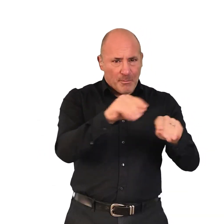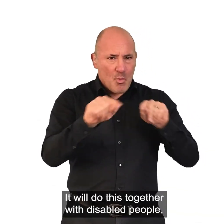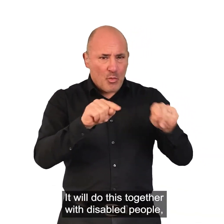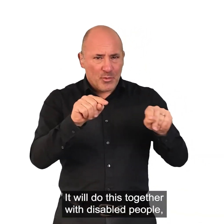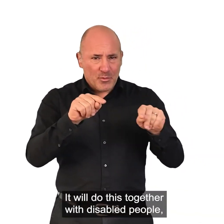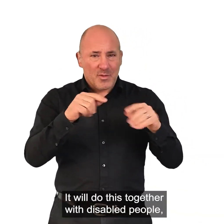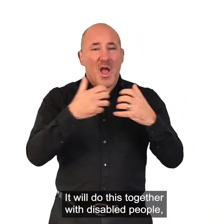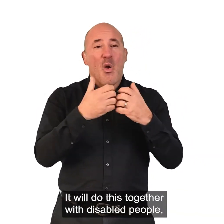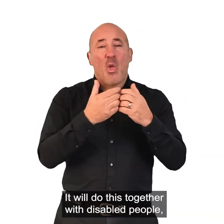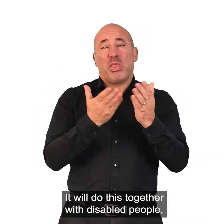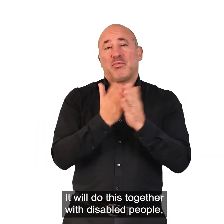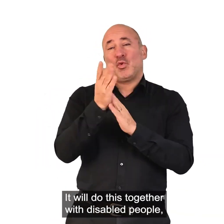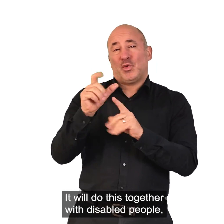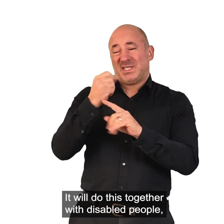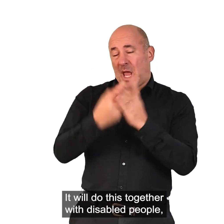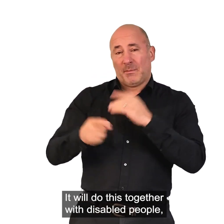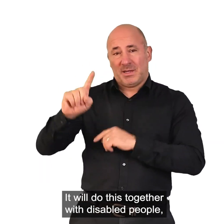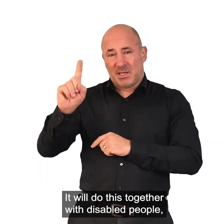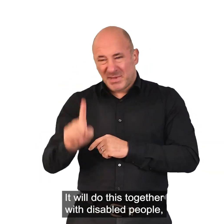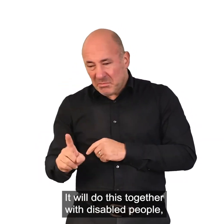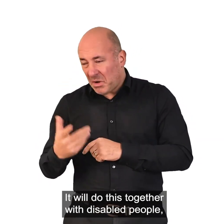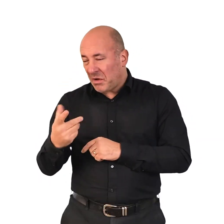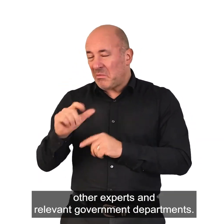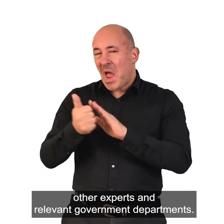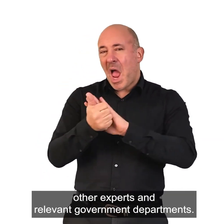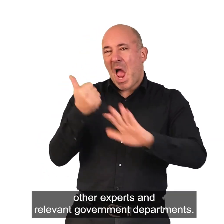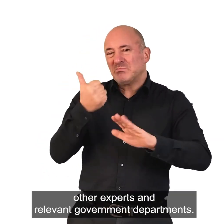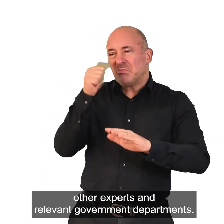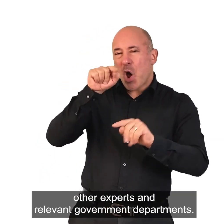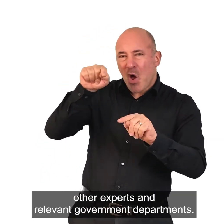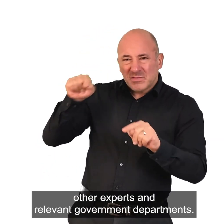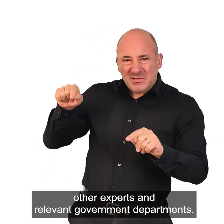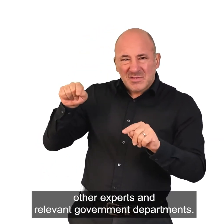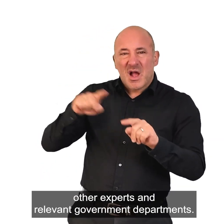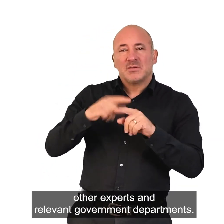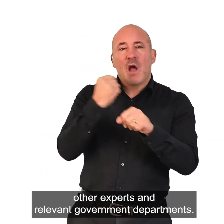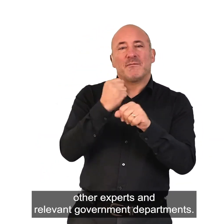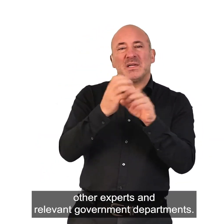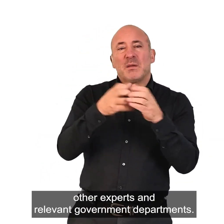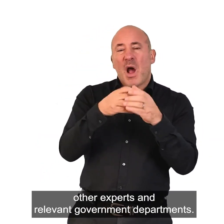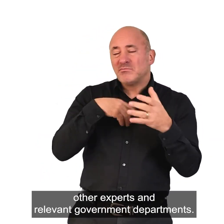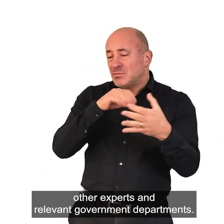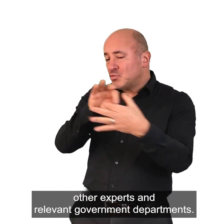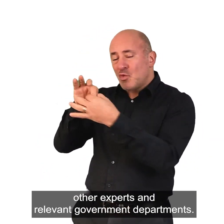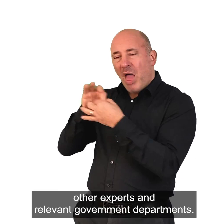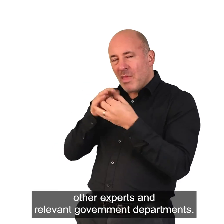It will do this together with disabled people, other experts and relevant government departments.